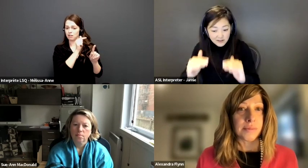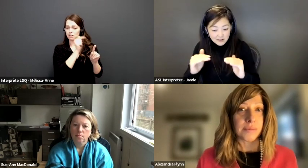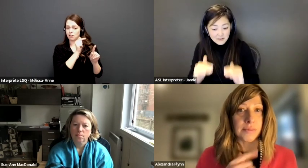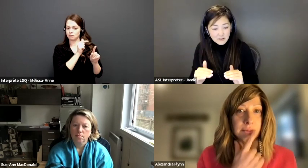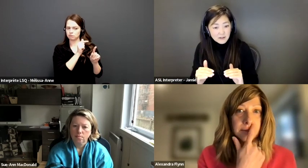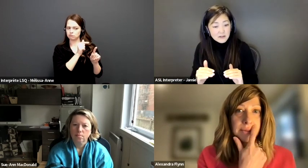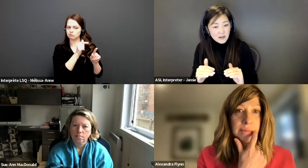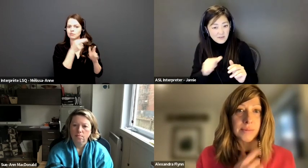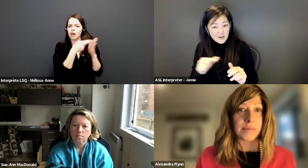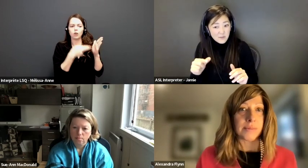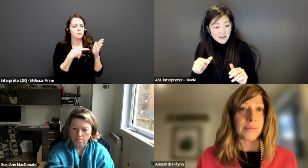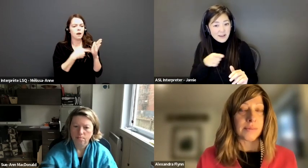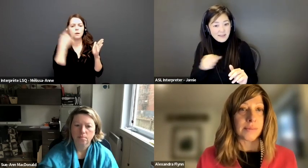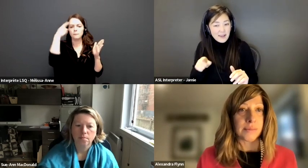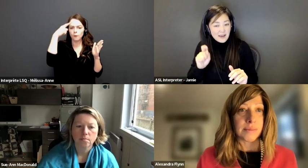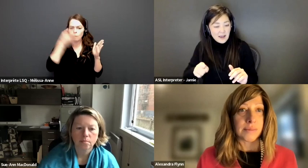committed to.